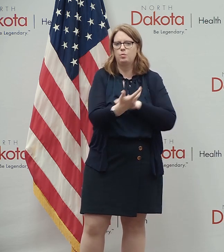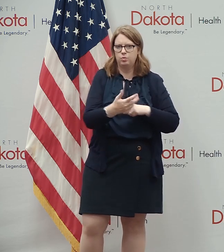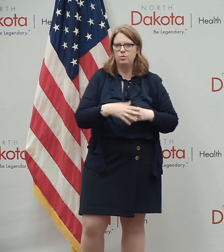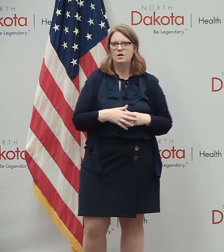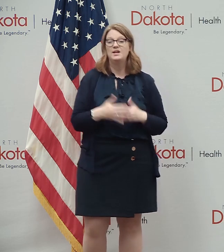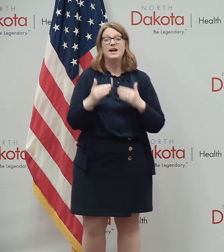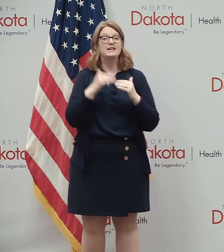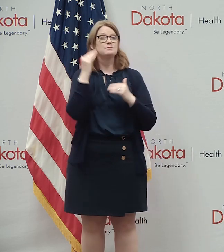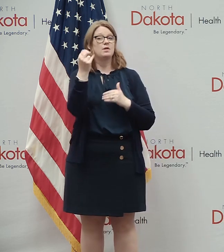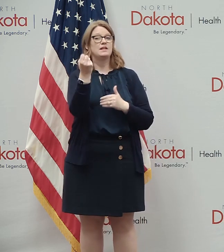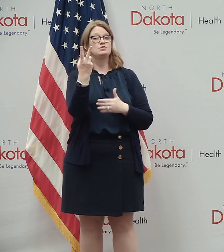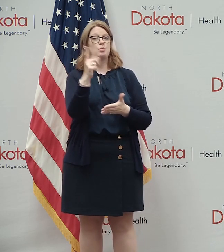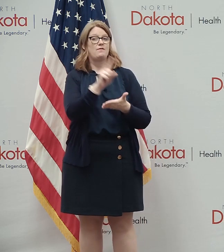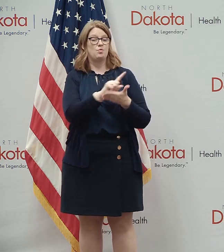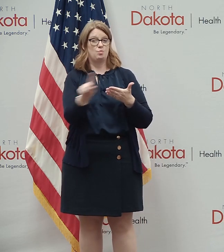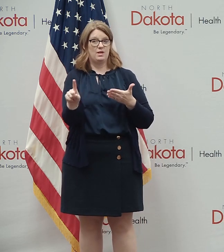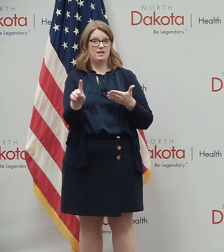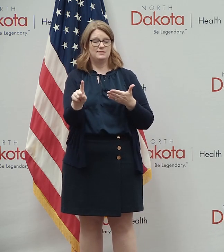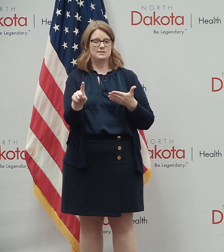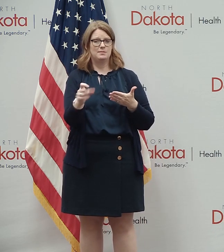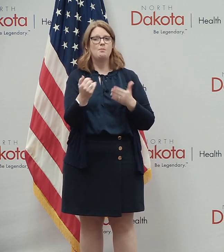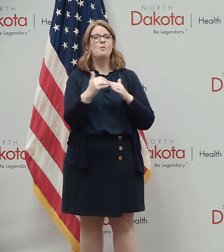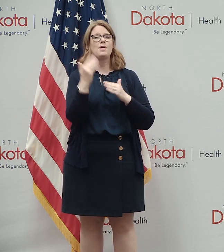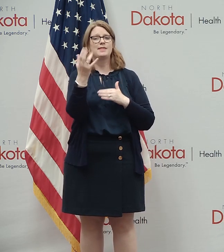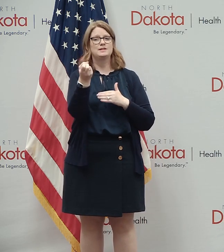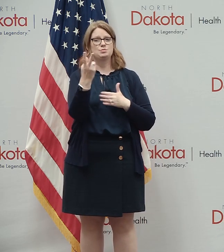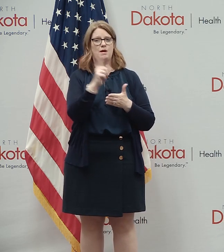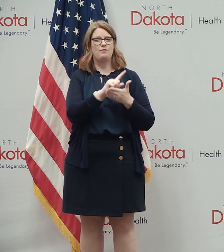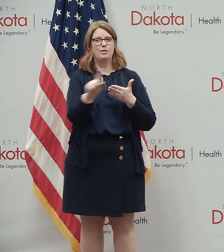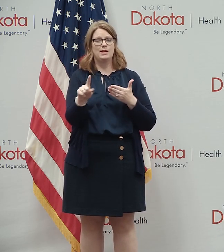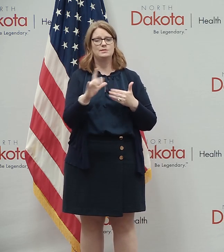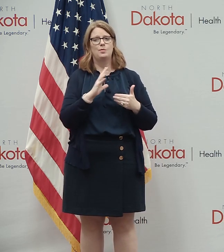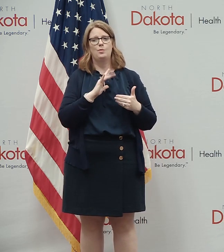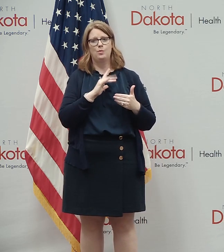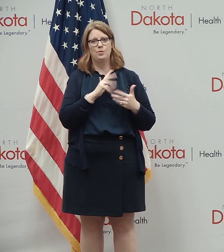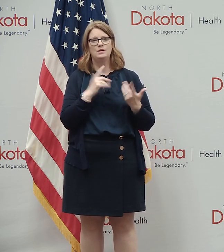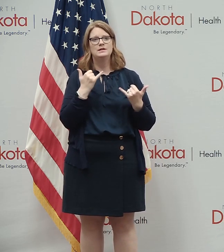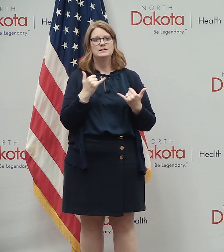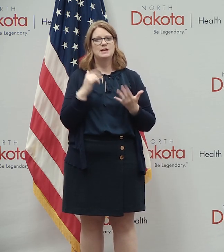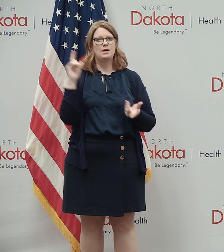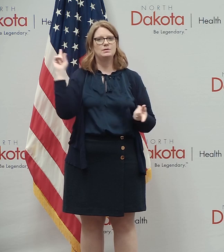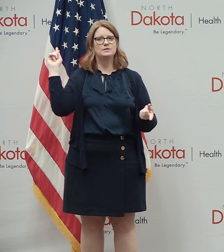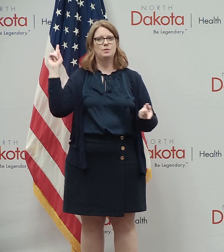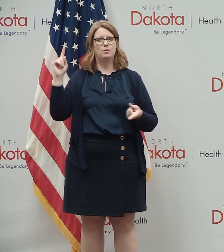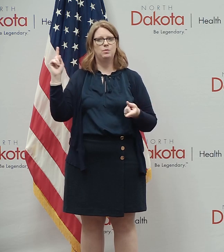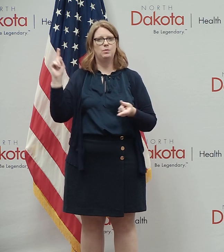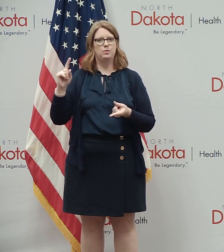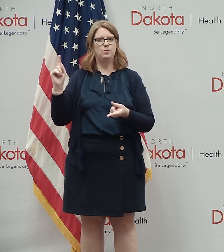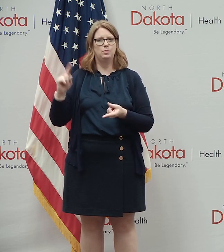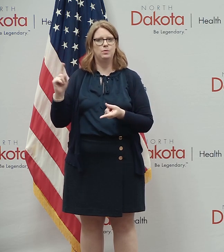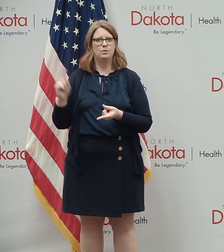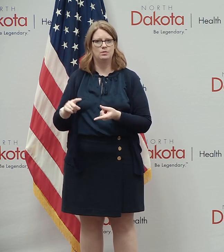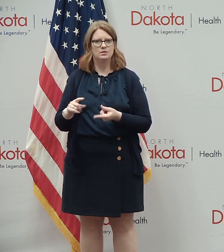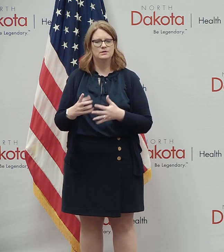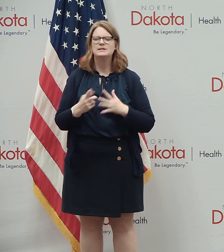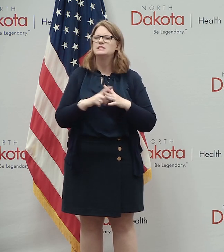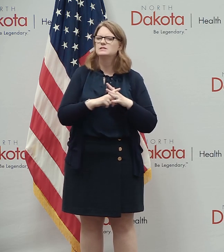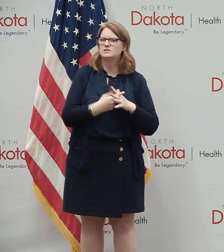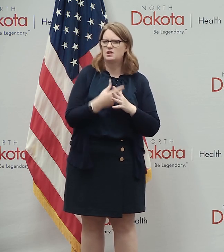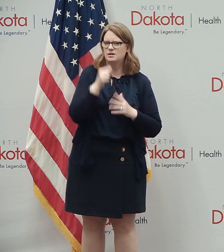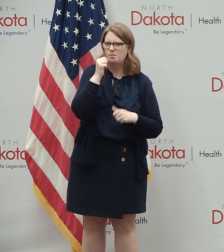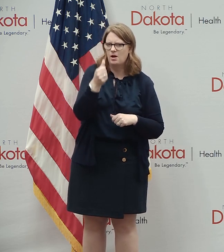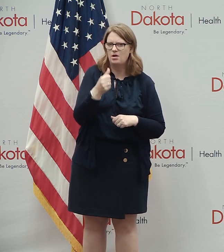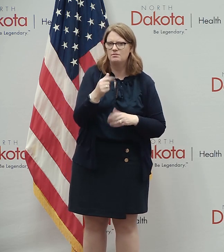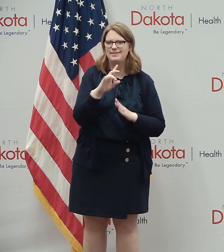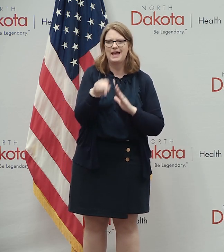12 weeks of excellent work from our hotline team members, the hotline heroes, the traffic is lessening, so beginning tomorrow, we're going to shorten some of